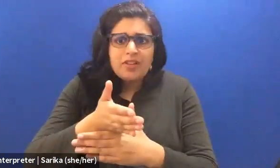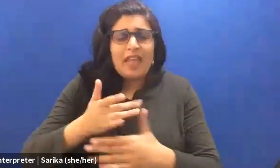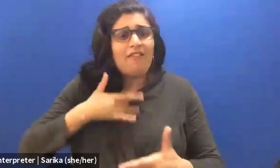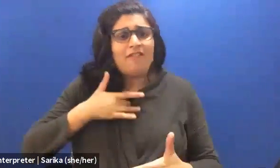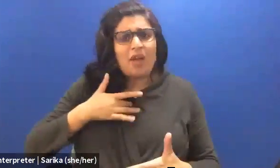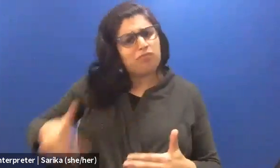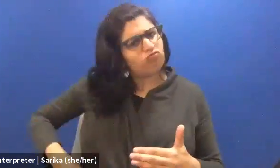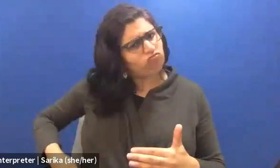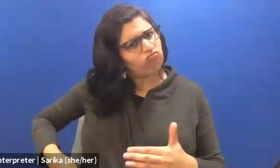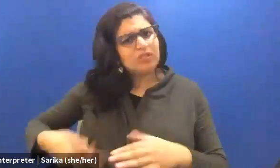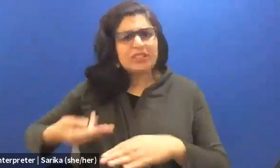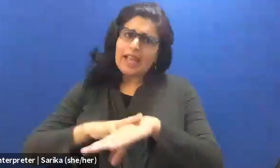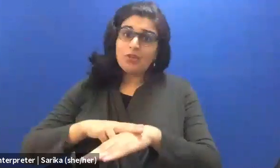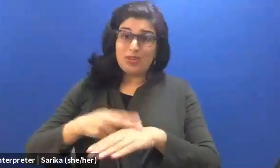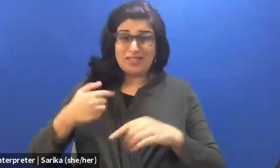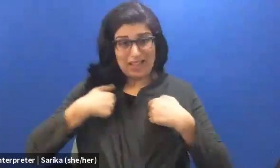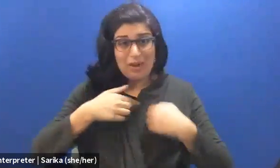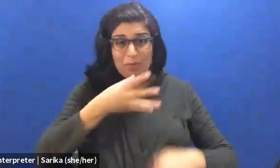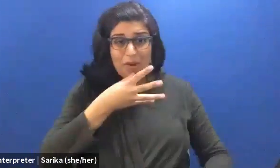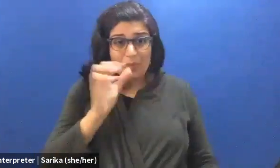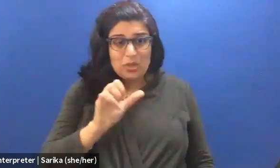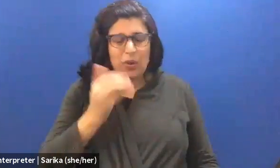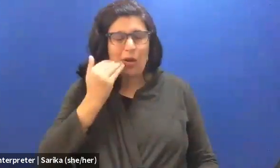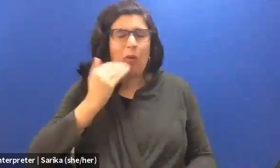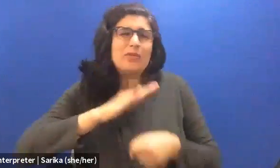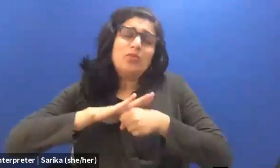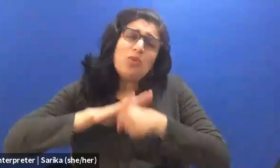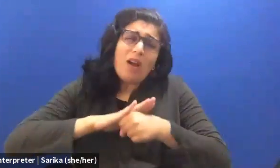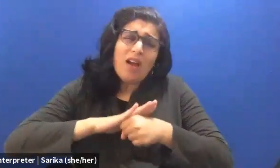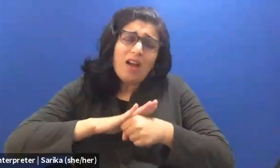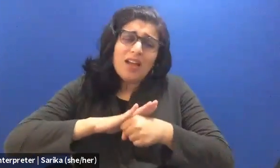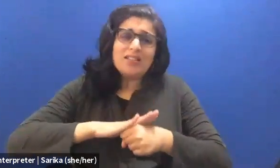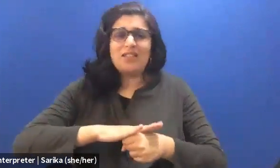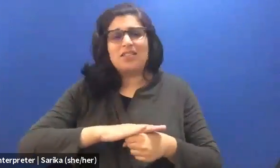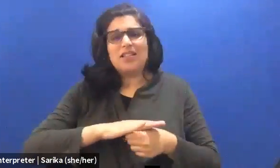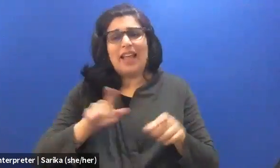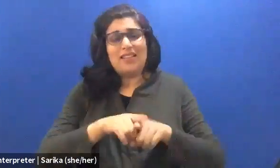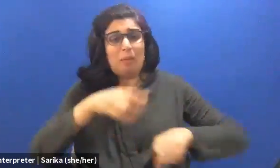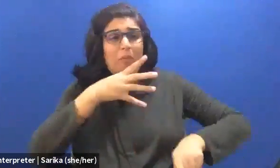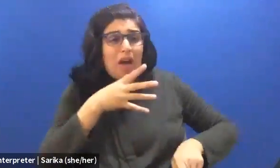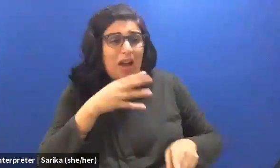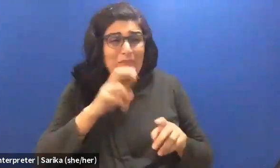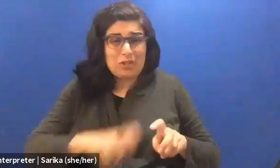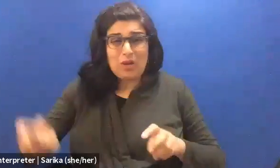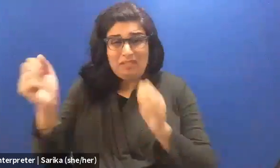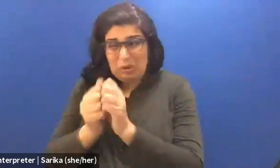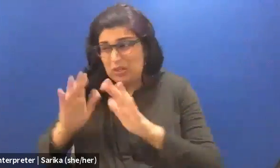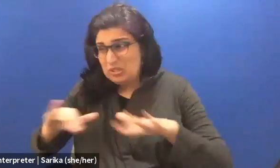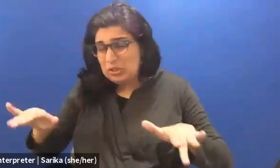to me, being a mom and knowing the stresses of being mom and traveling with children to begin